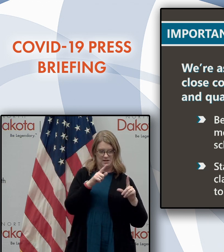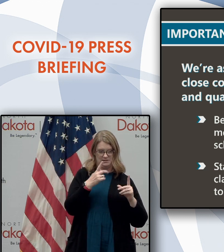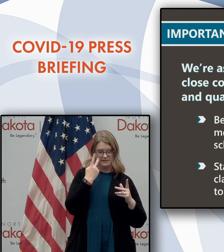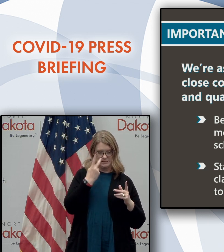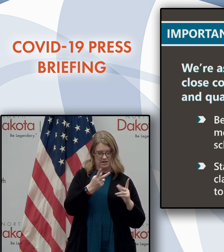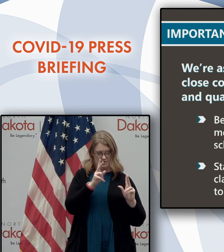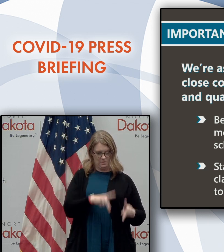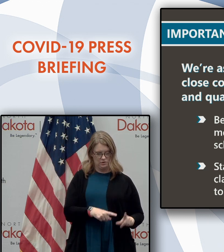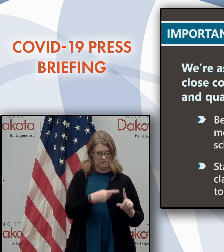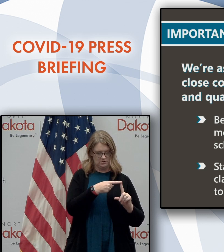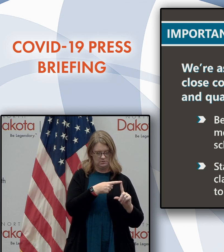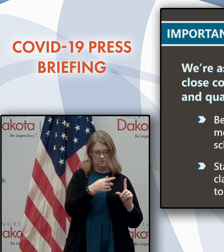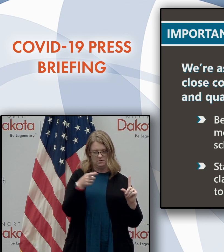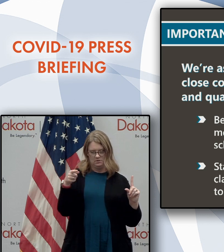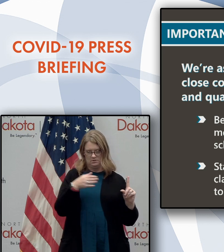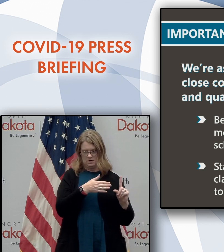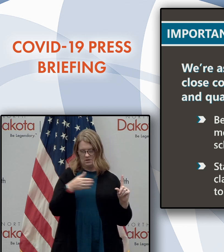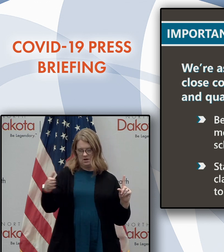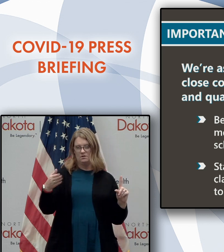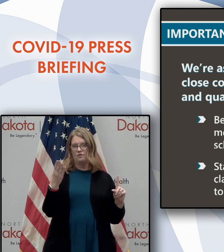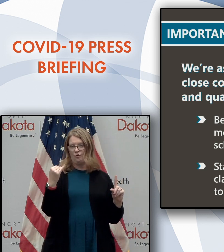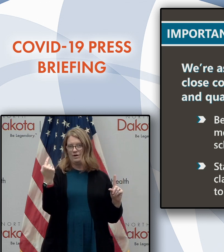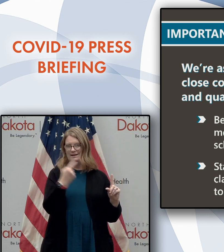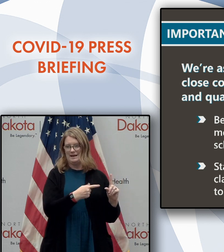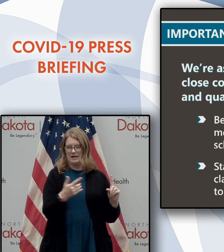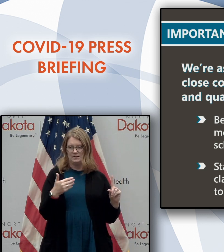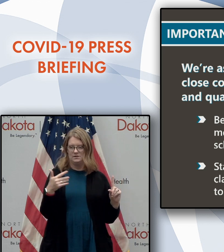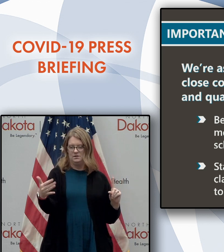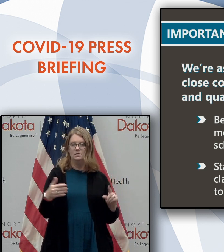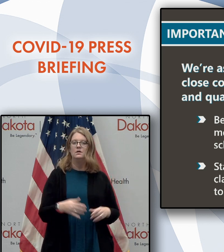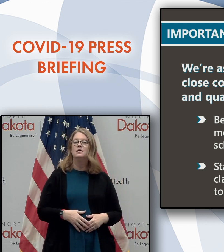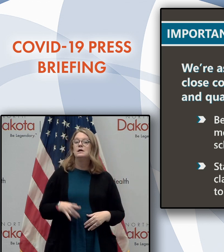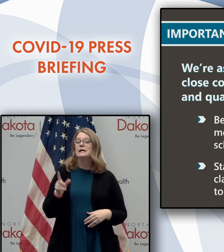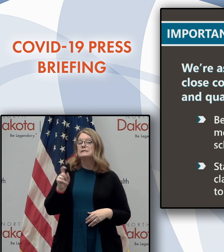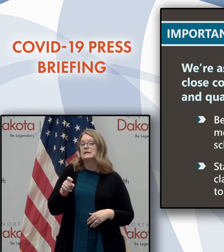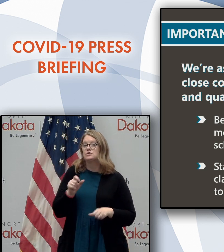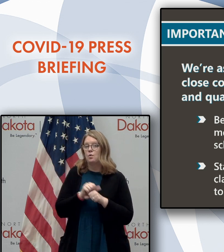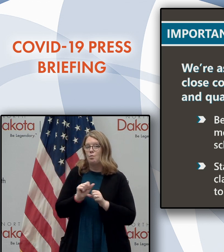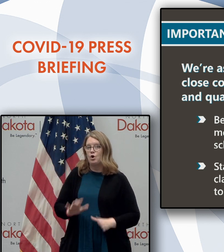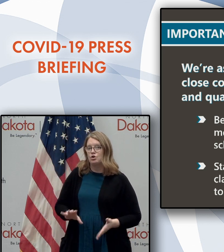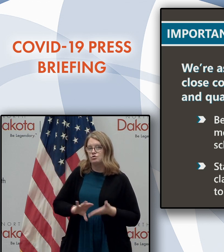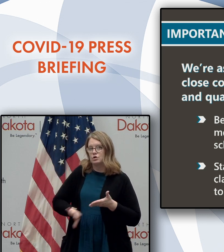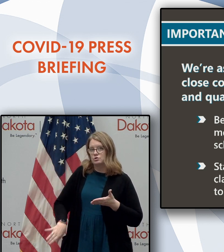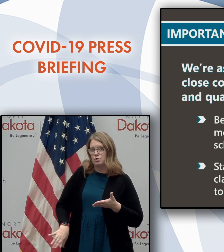positive. Essential workers are excluded from this order.